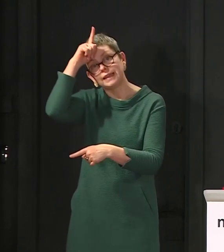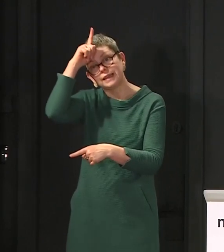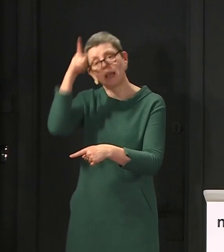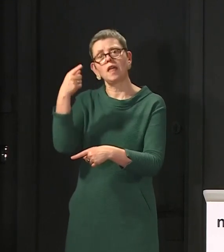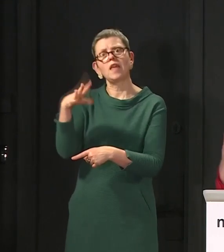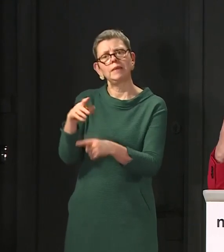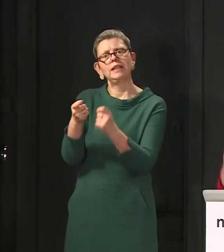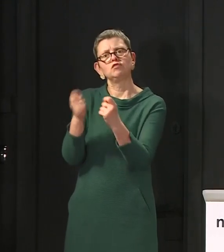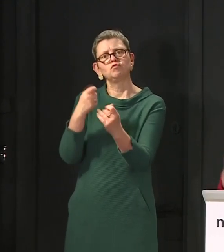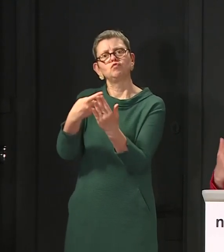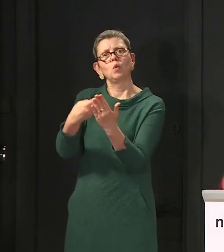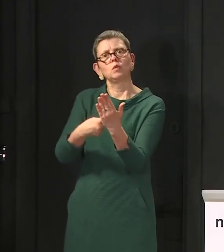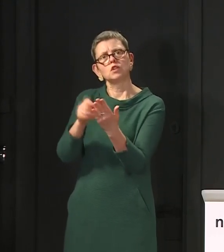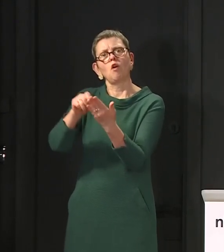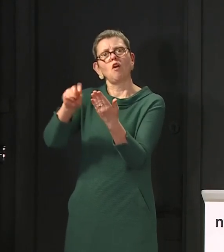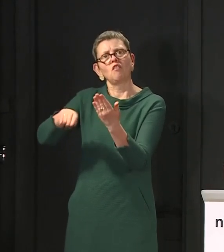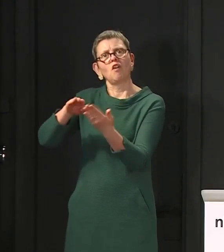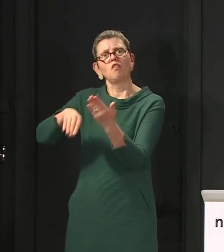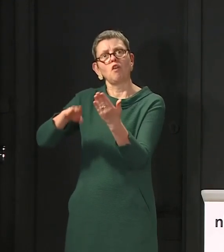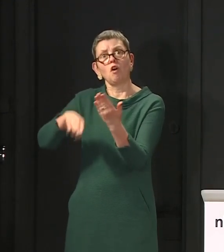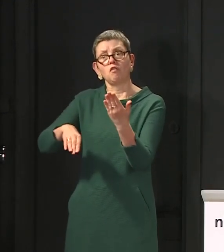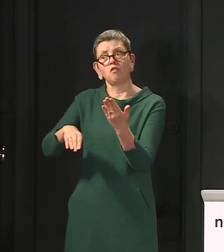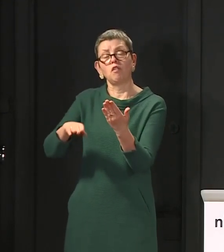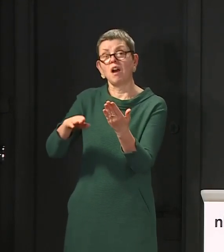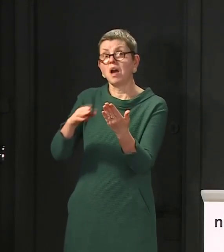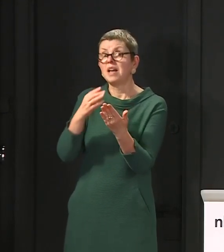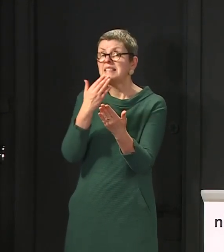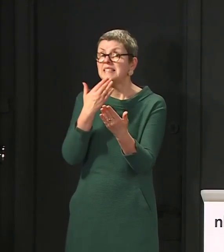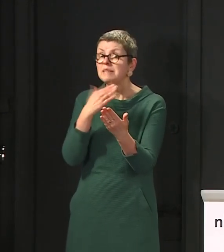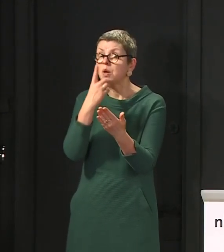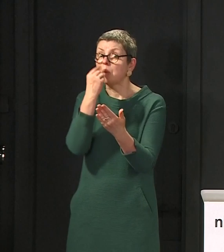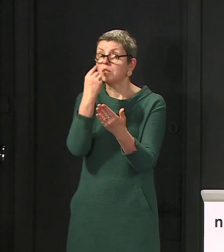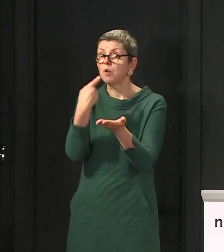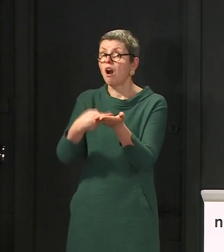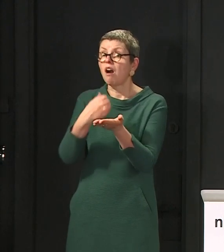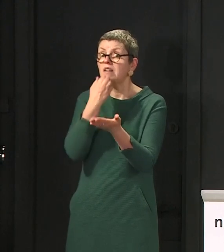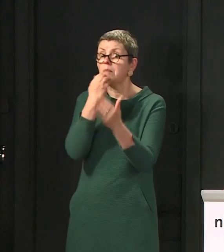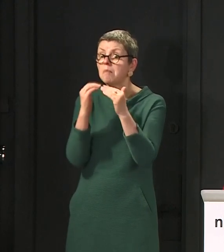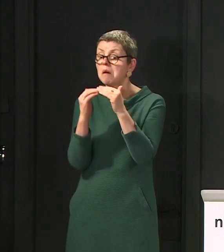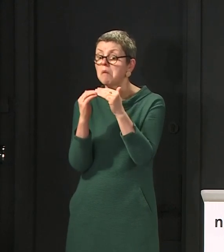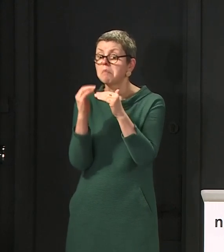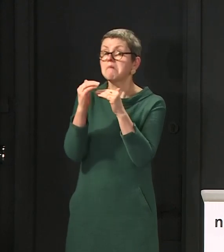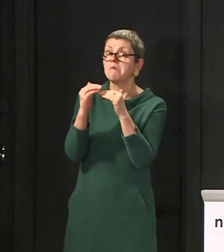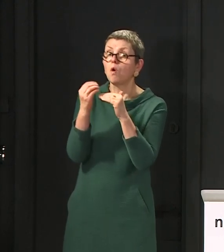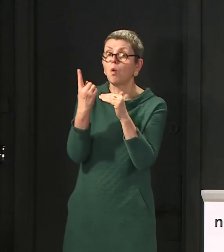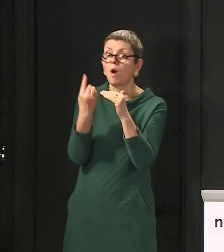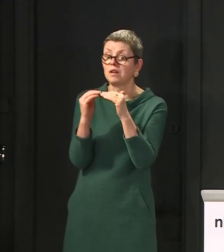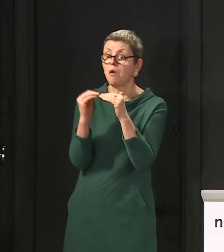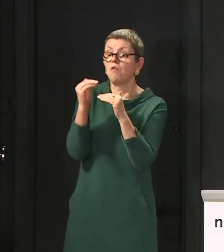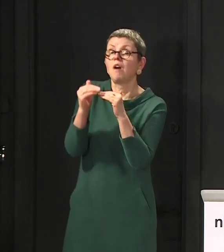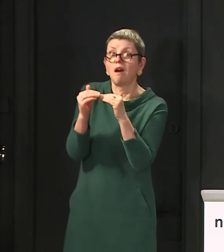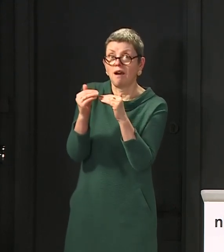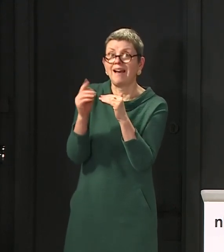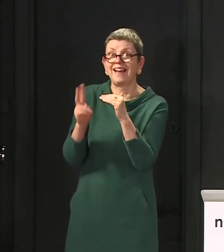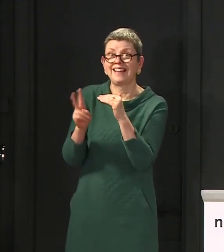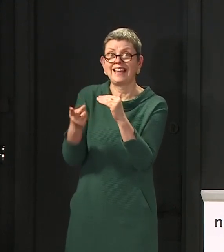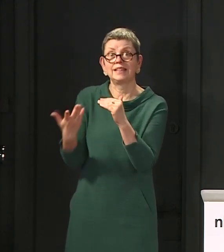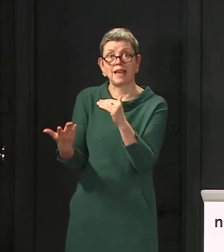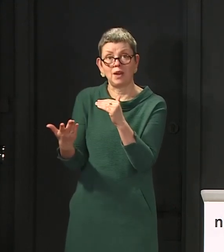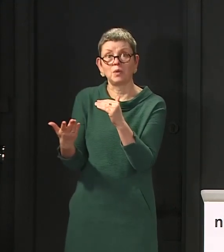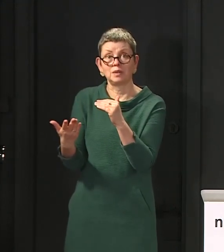up things, has gone over one again. Now, I certainly can't comment in detail on the position in Germany, but what that tells us is